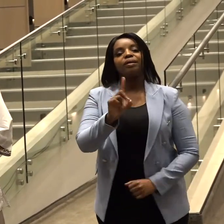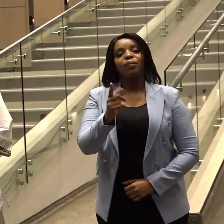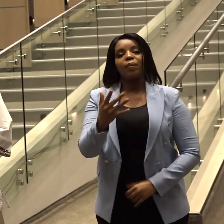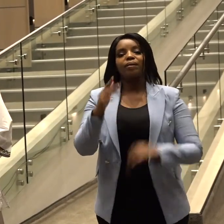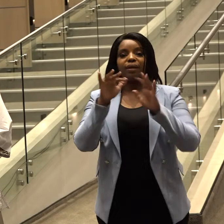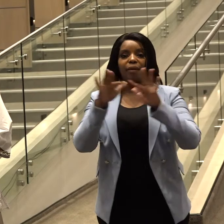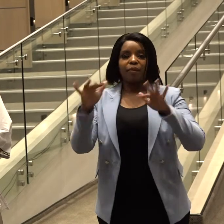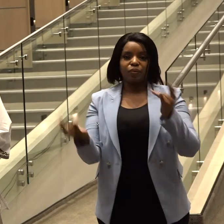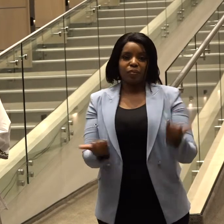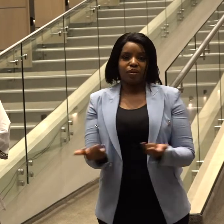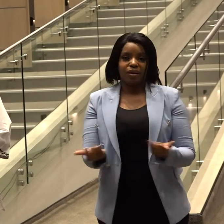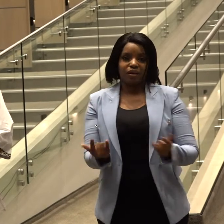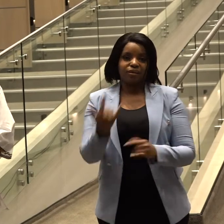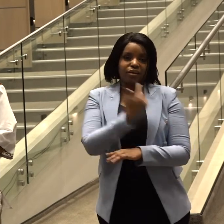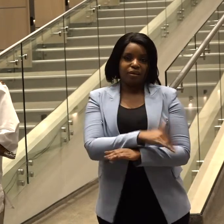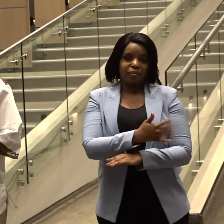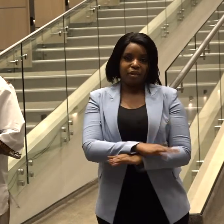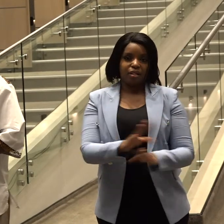Traders